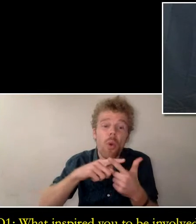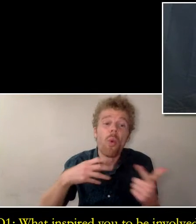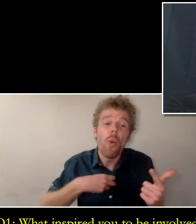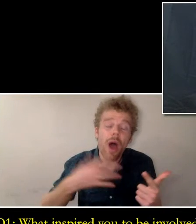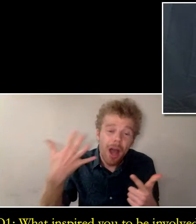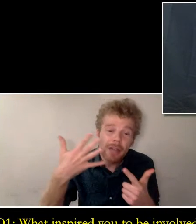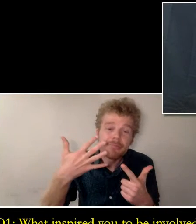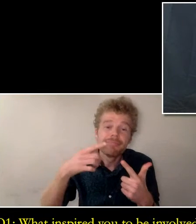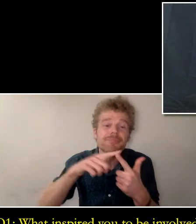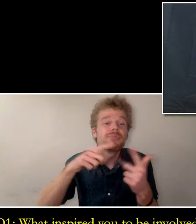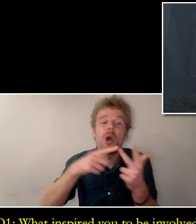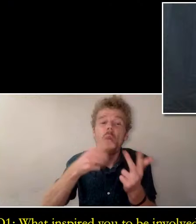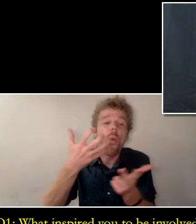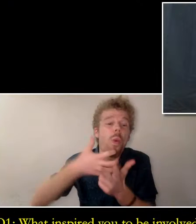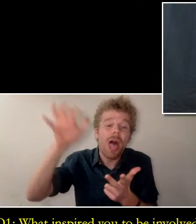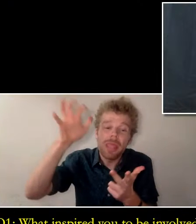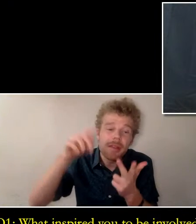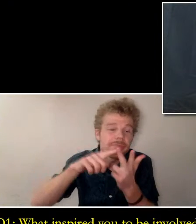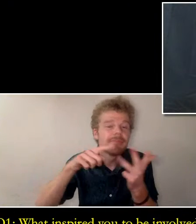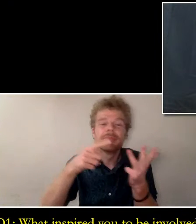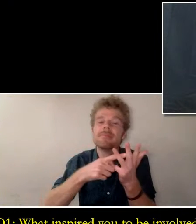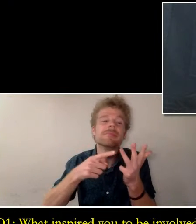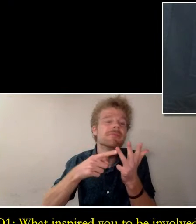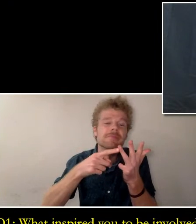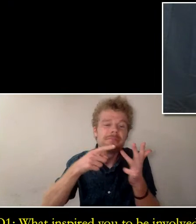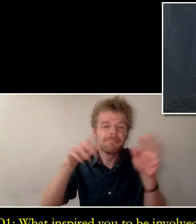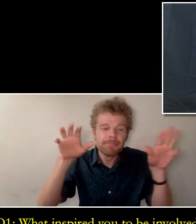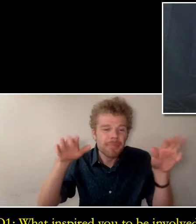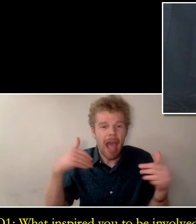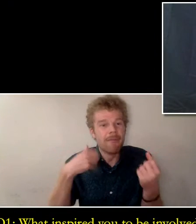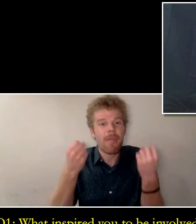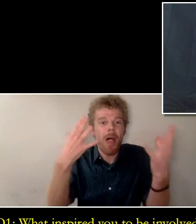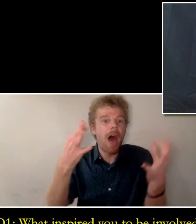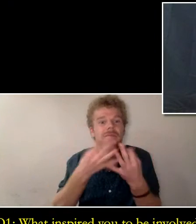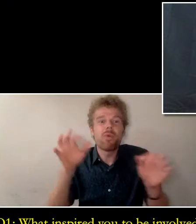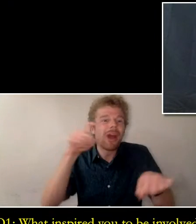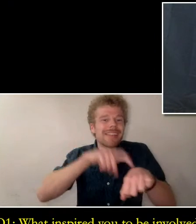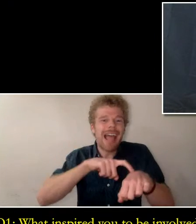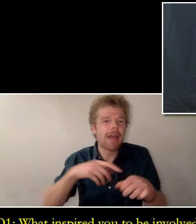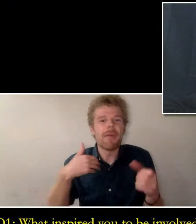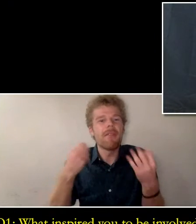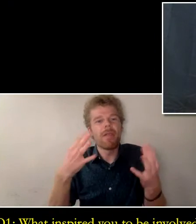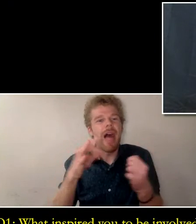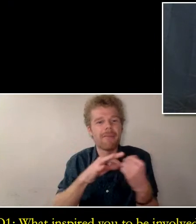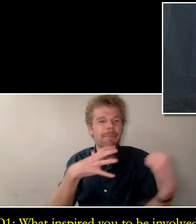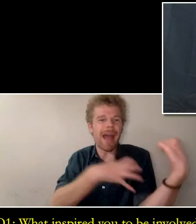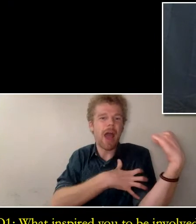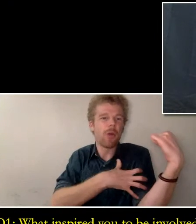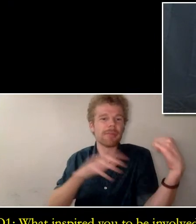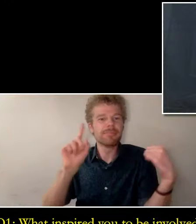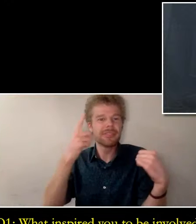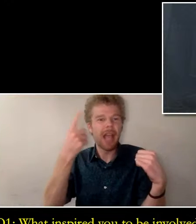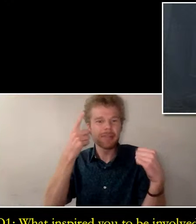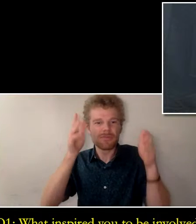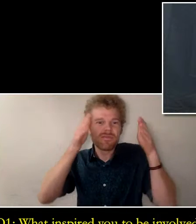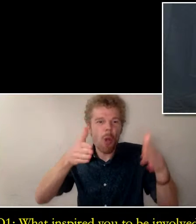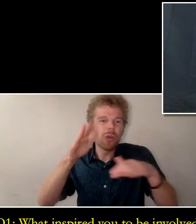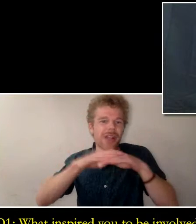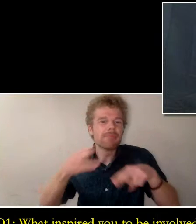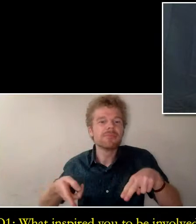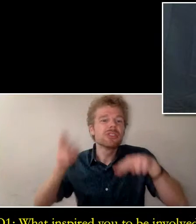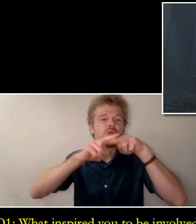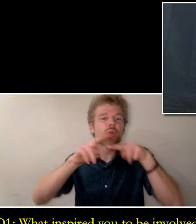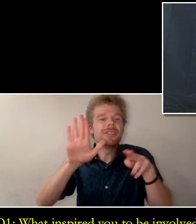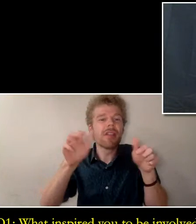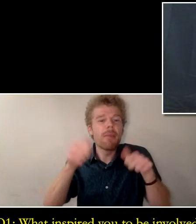people don't go to their local political meetings in their local community, and those who do go are